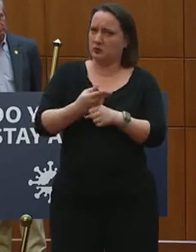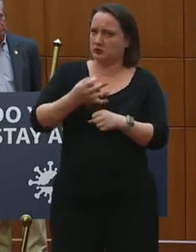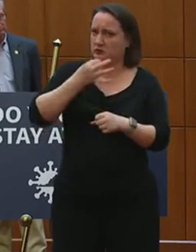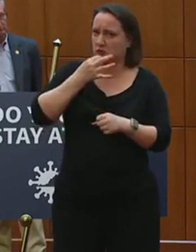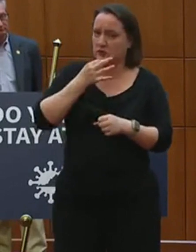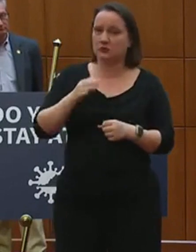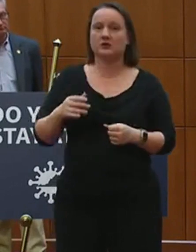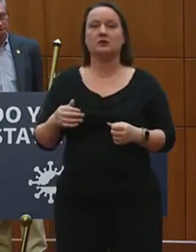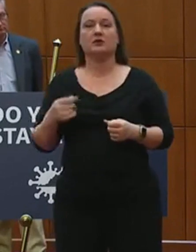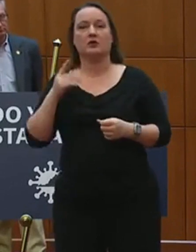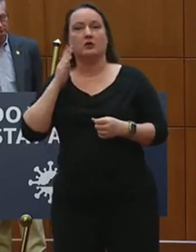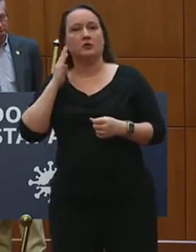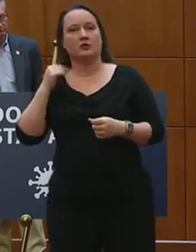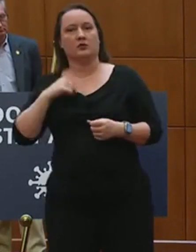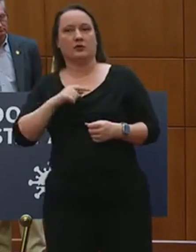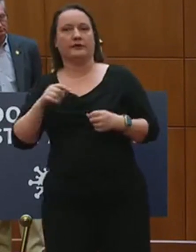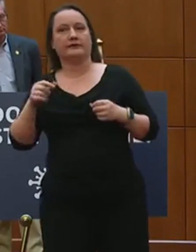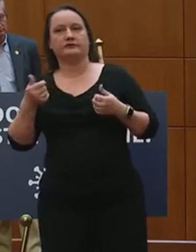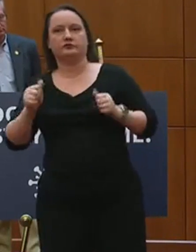credit card